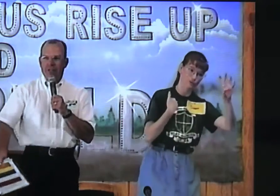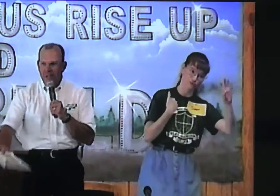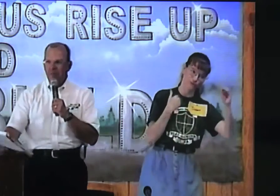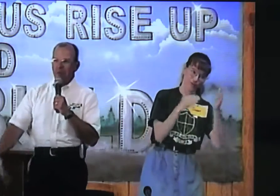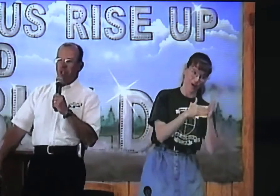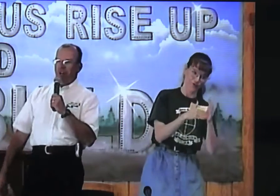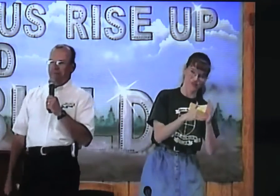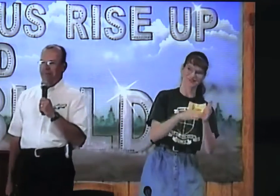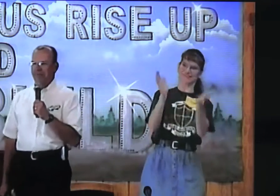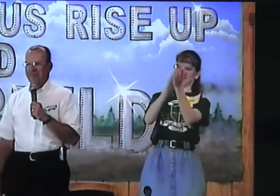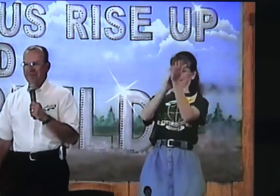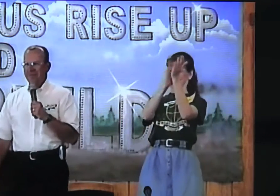Give them a cheer.